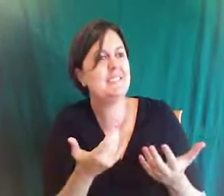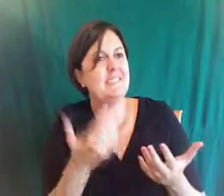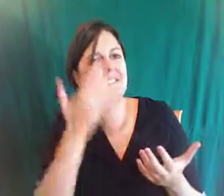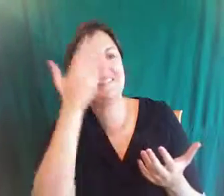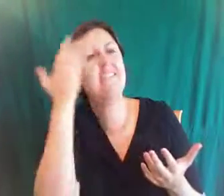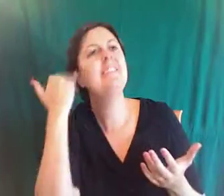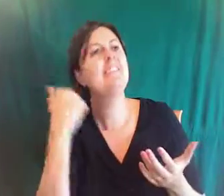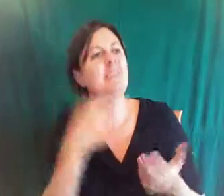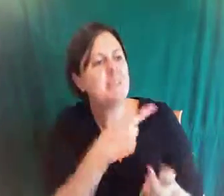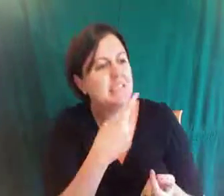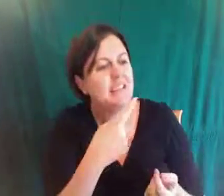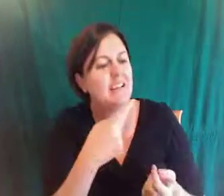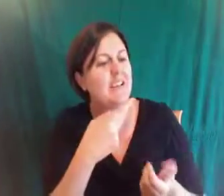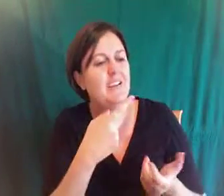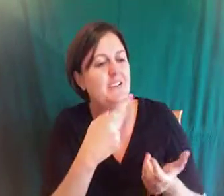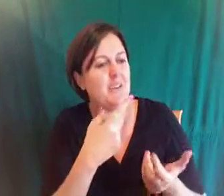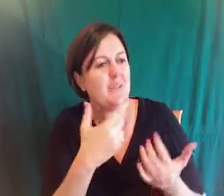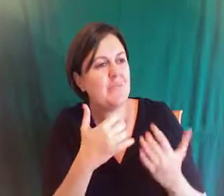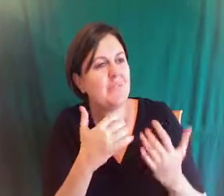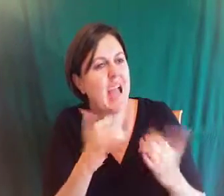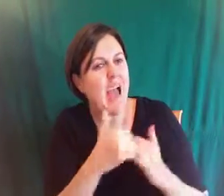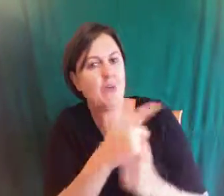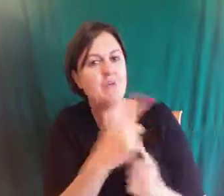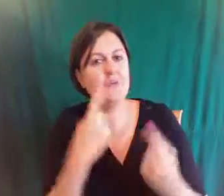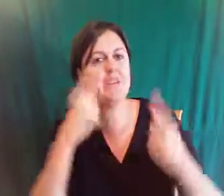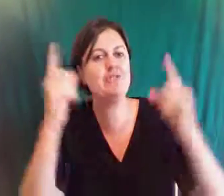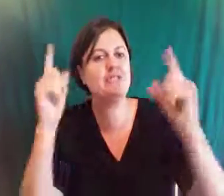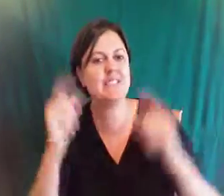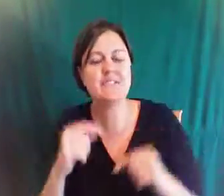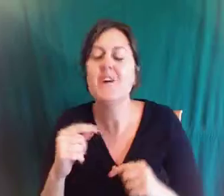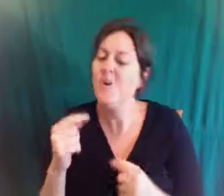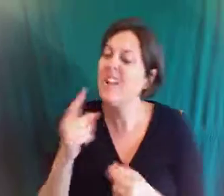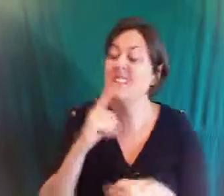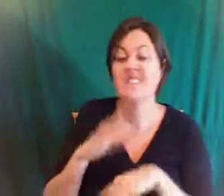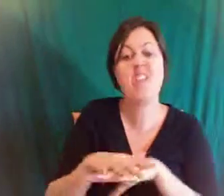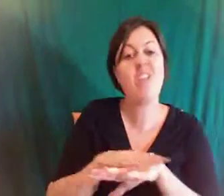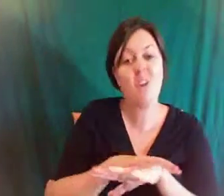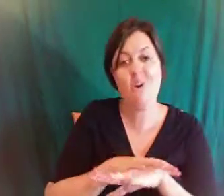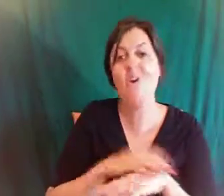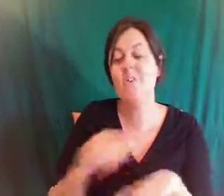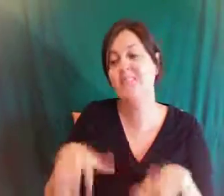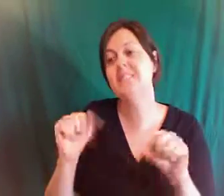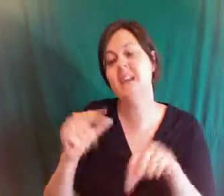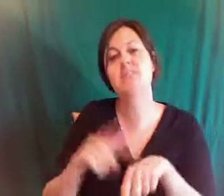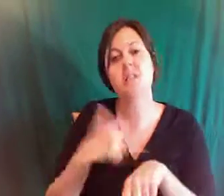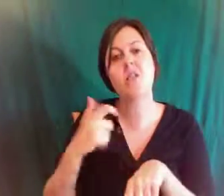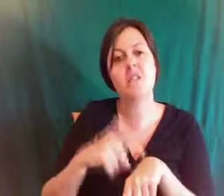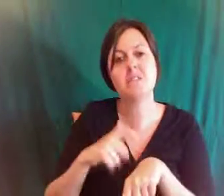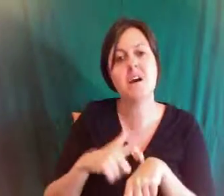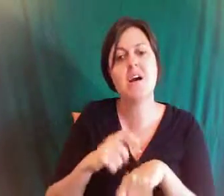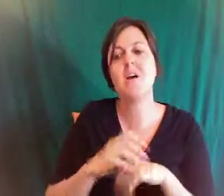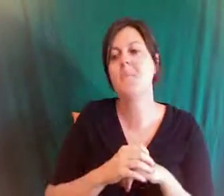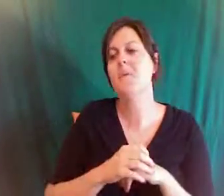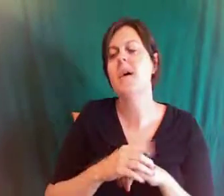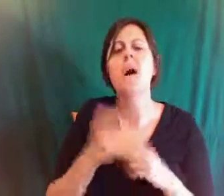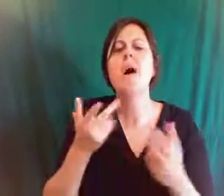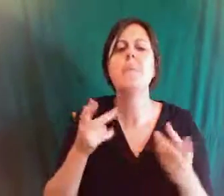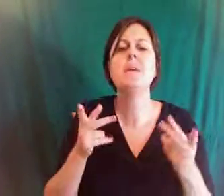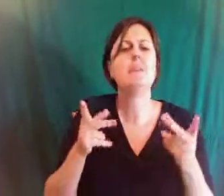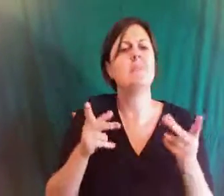oh it takes a long time um you know because people their needs change their life circumstances change somebody who